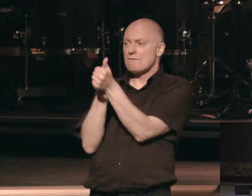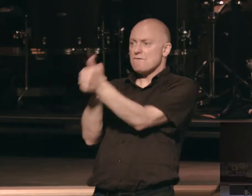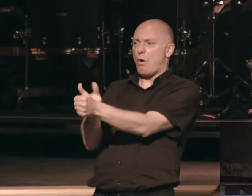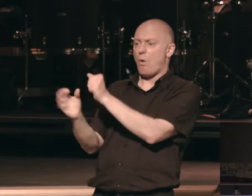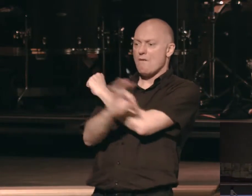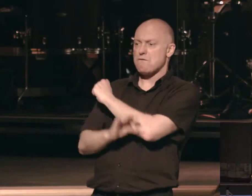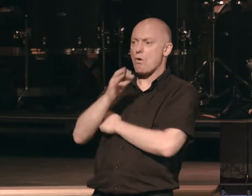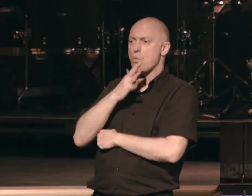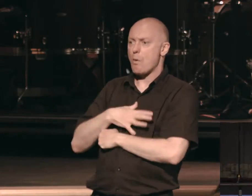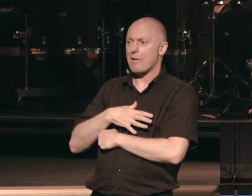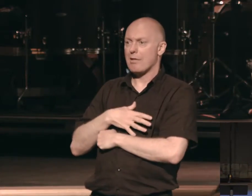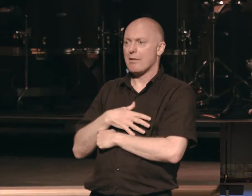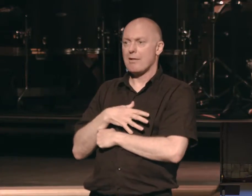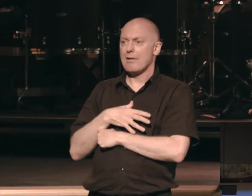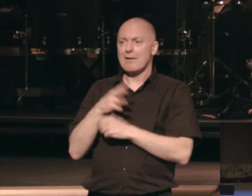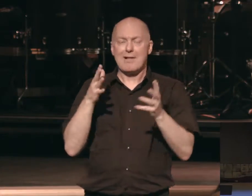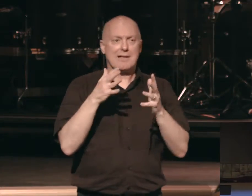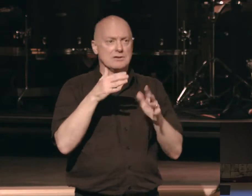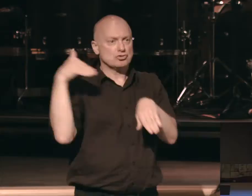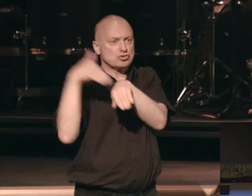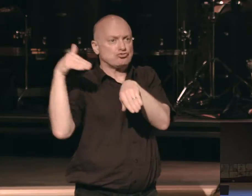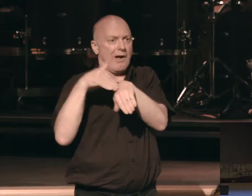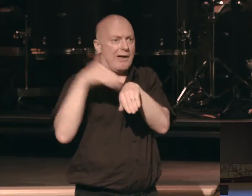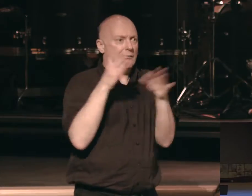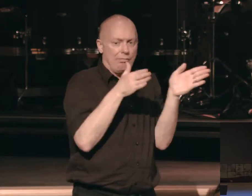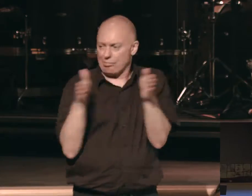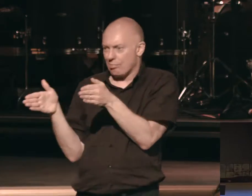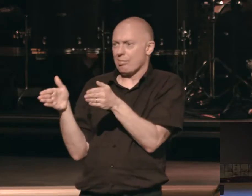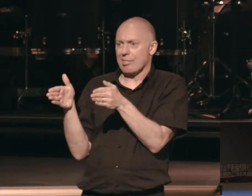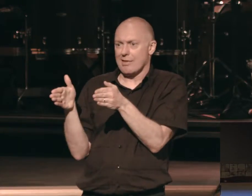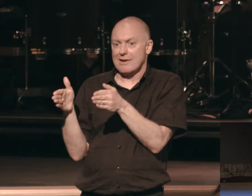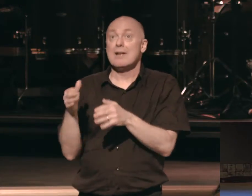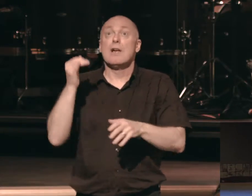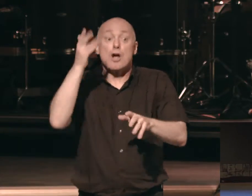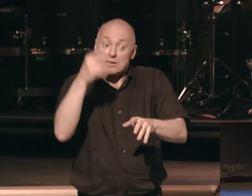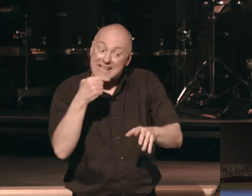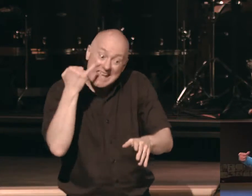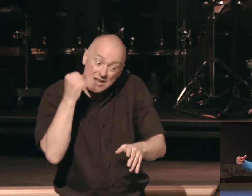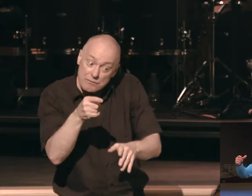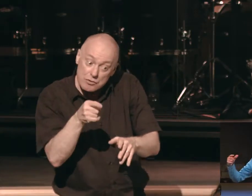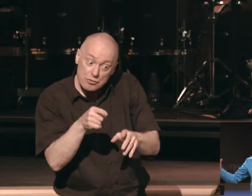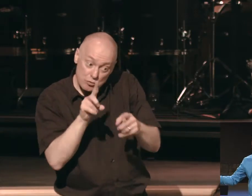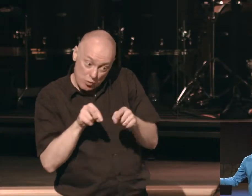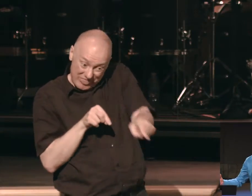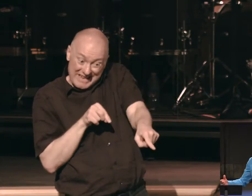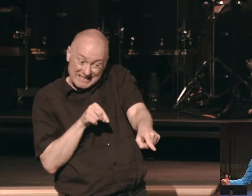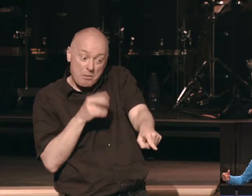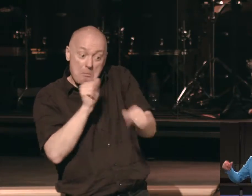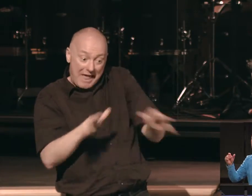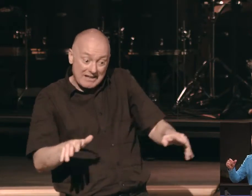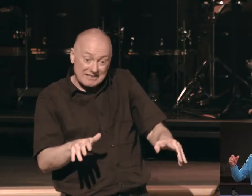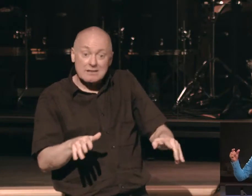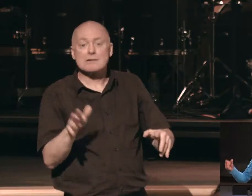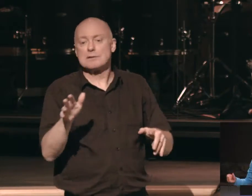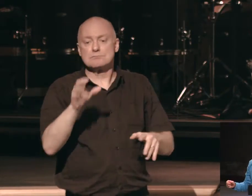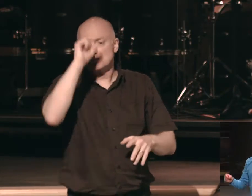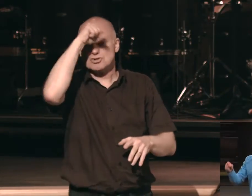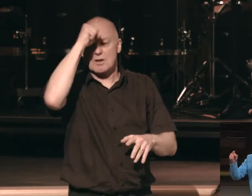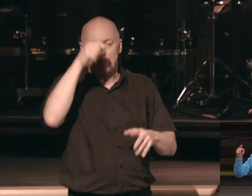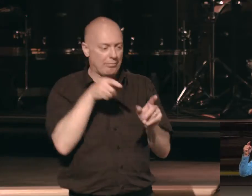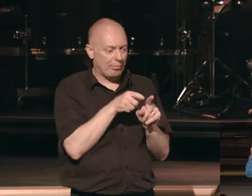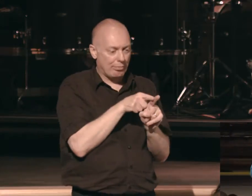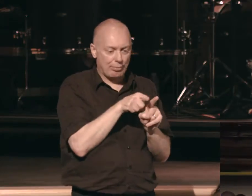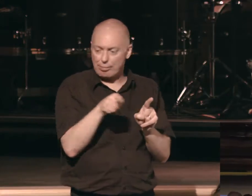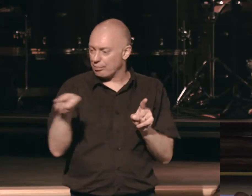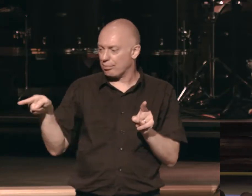to foreign women and got distracted from his purpose that God said, if you do this, you'll be blessed. If you do this, you will not be blessed. And Solomon went